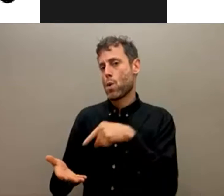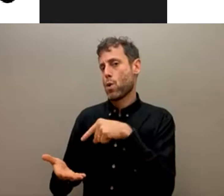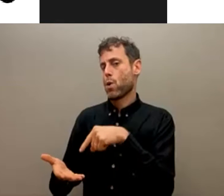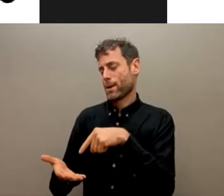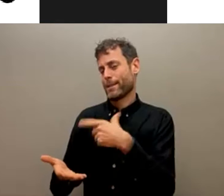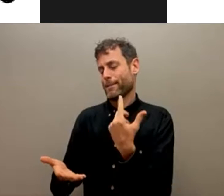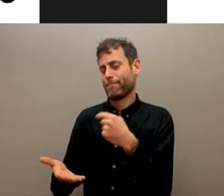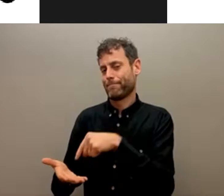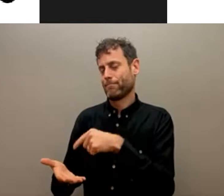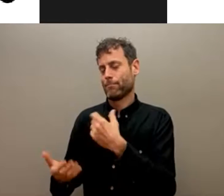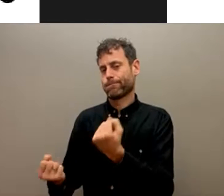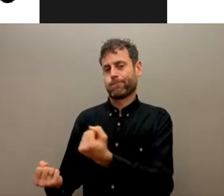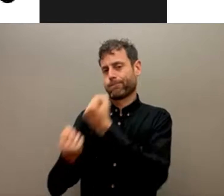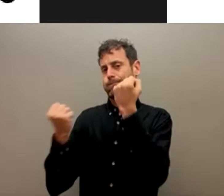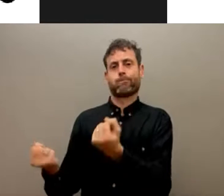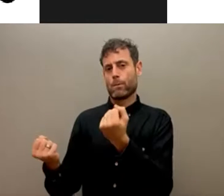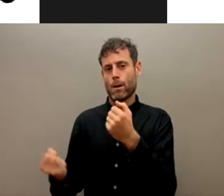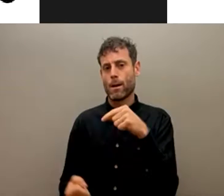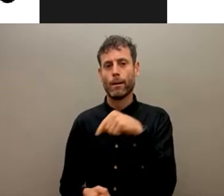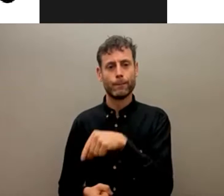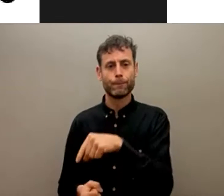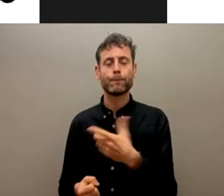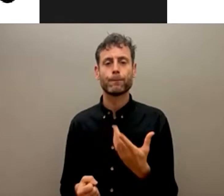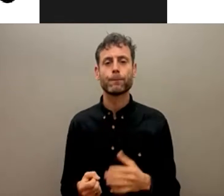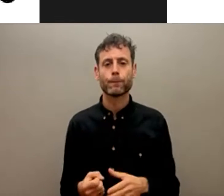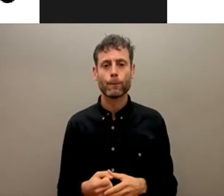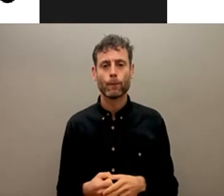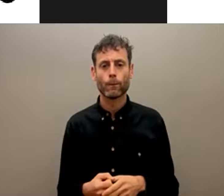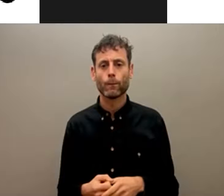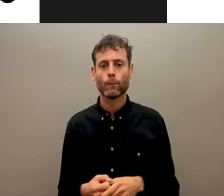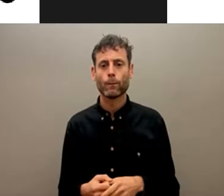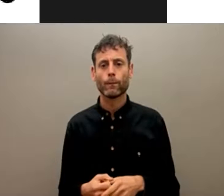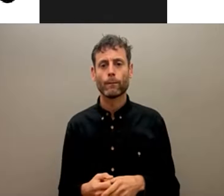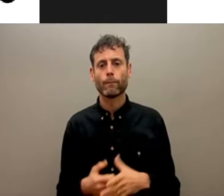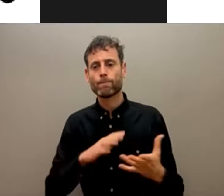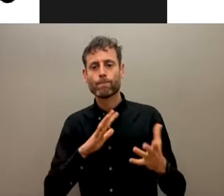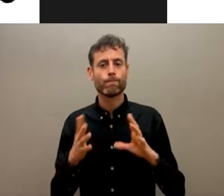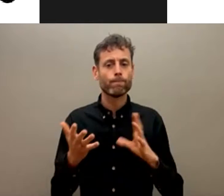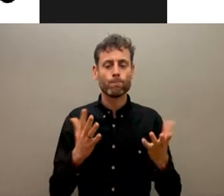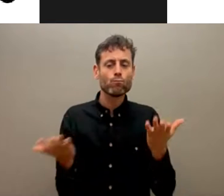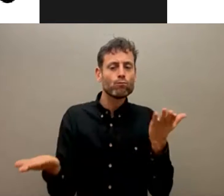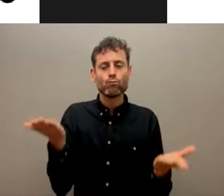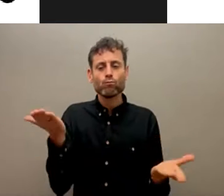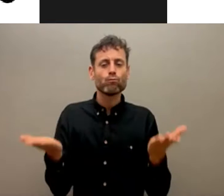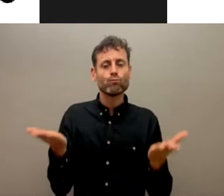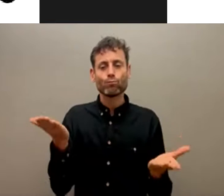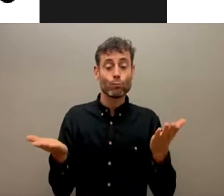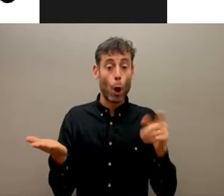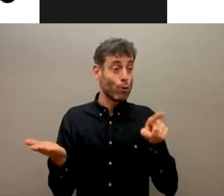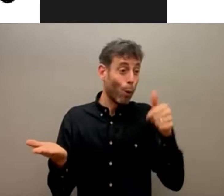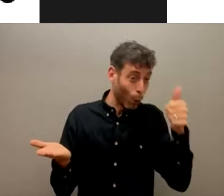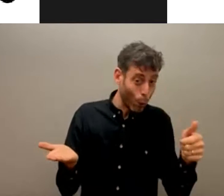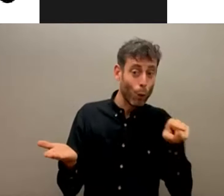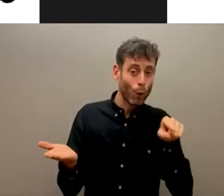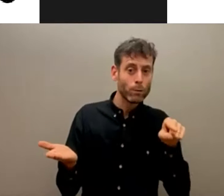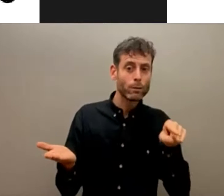learning more about the language locally. So while it's good because it's